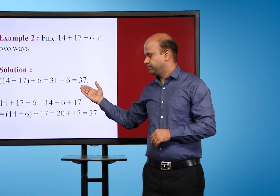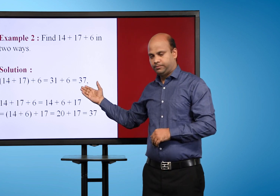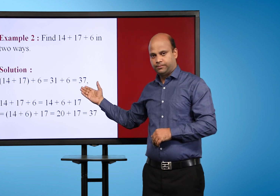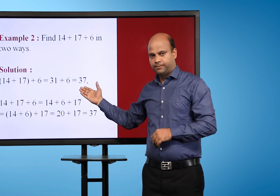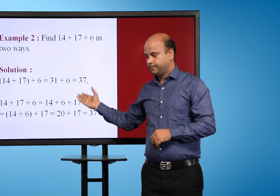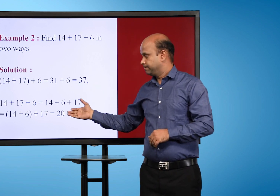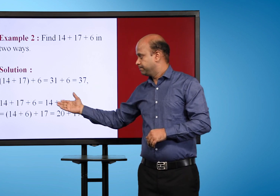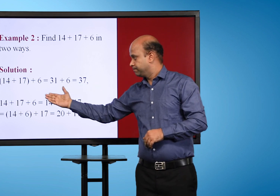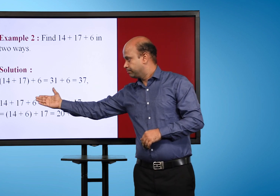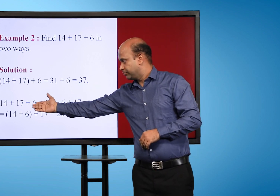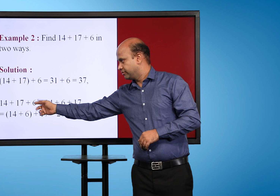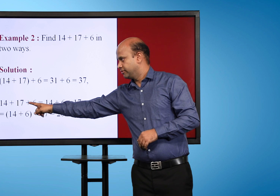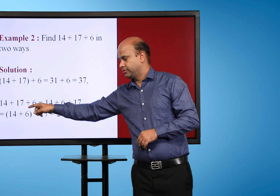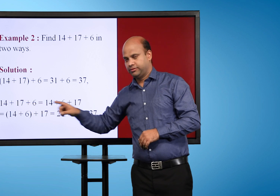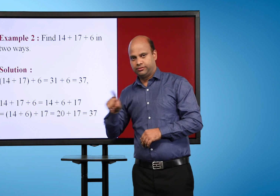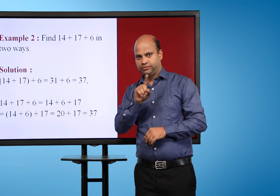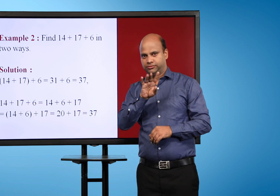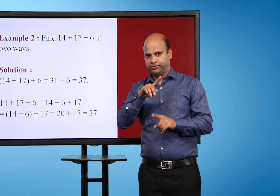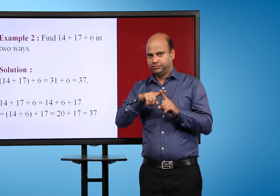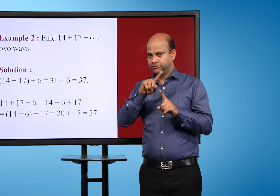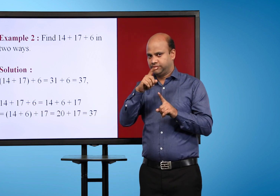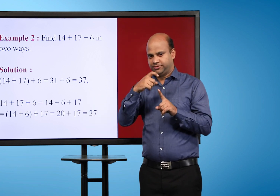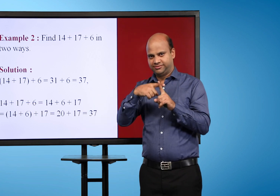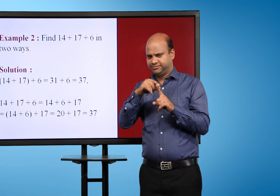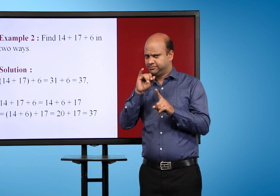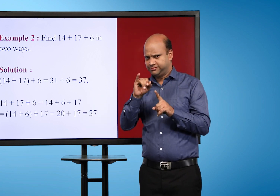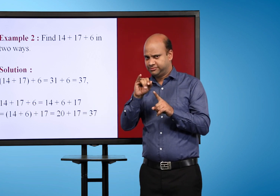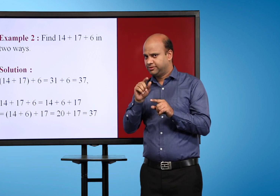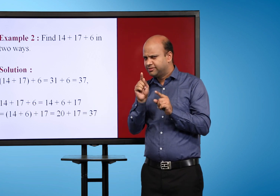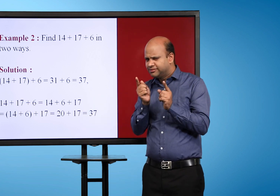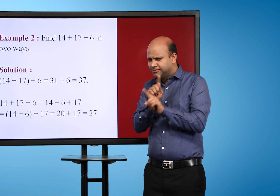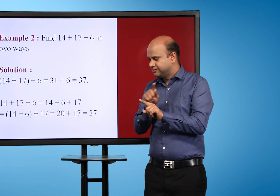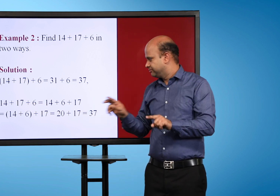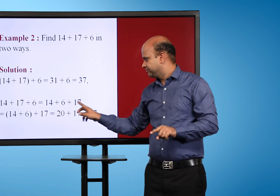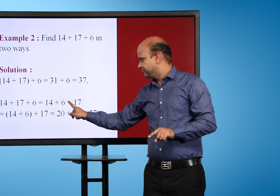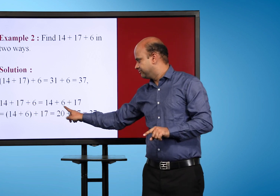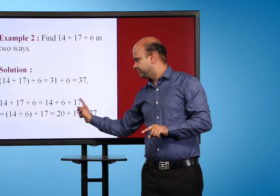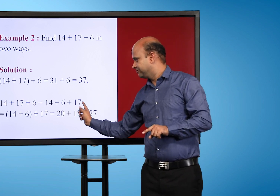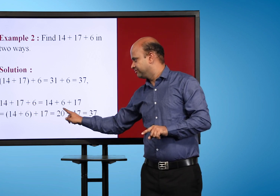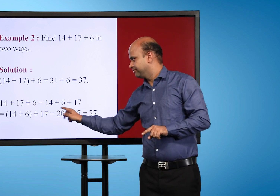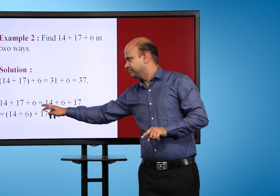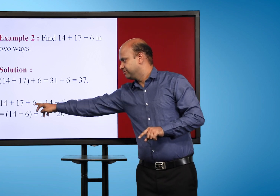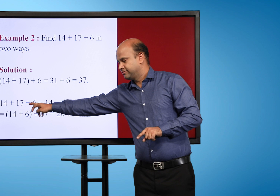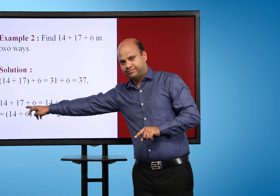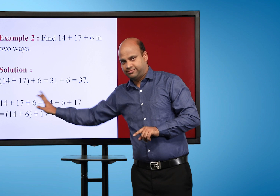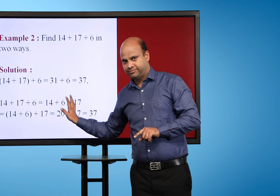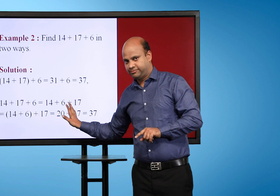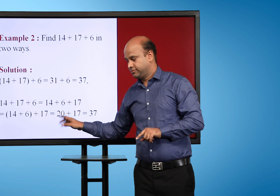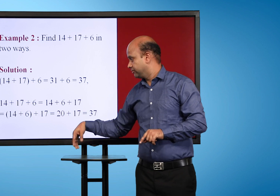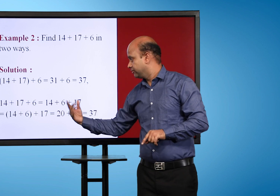37. 14 plus 17 plus 6 is equal to 14 plus 6 plus 17, which is equal